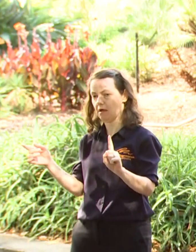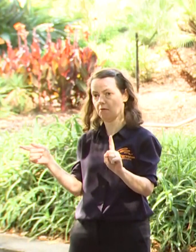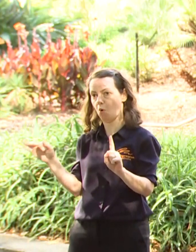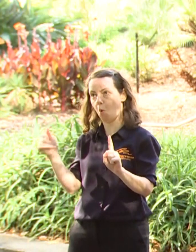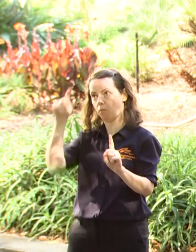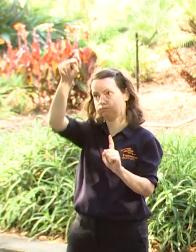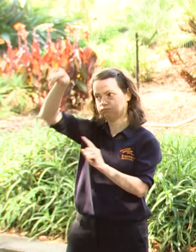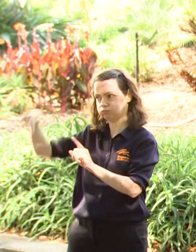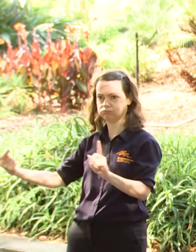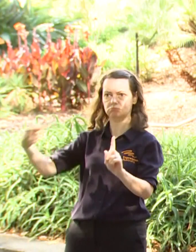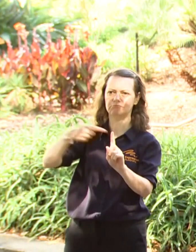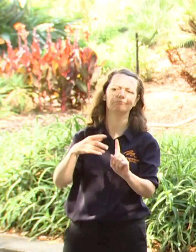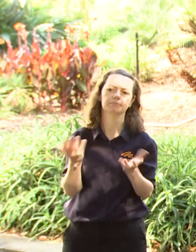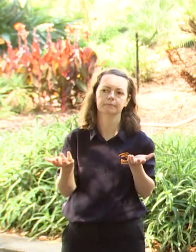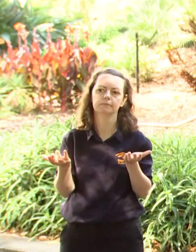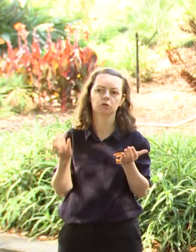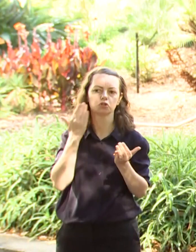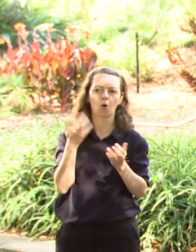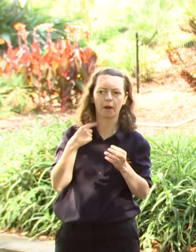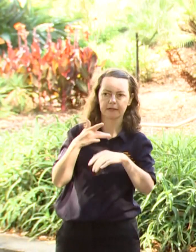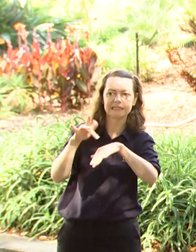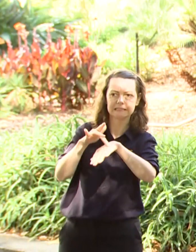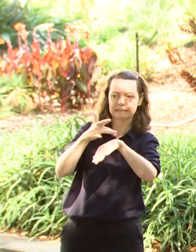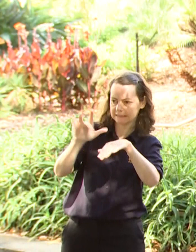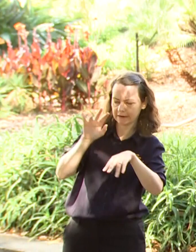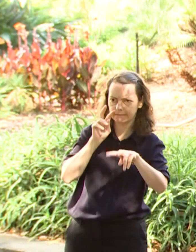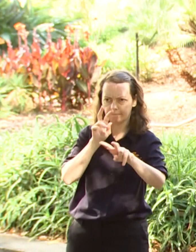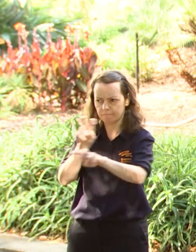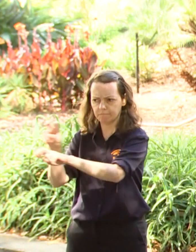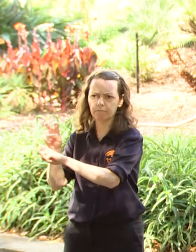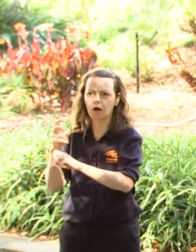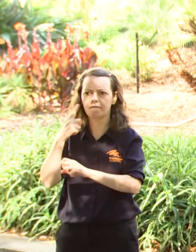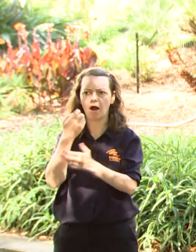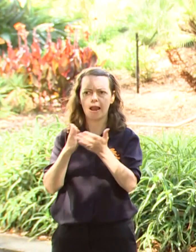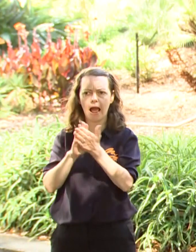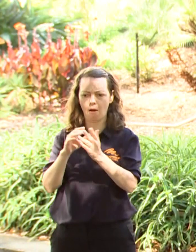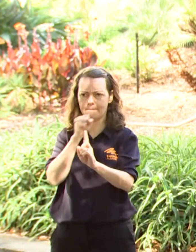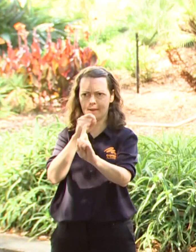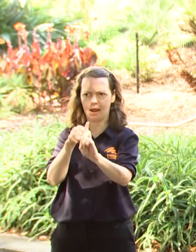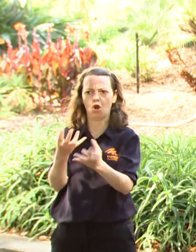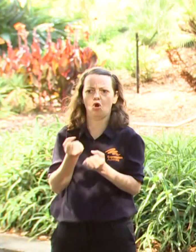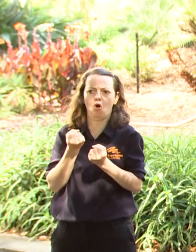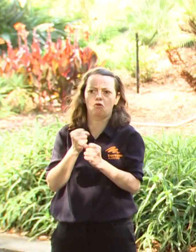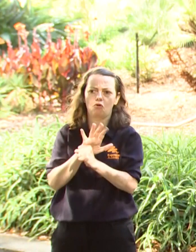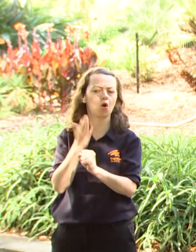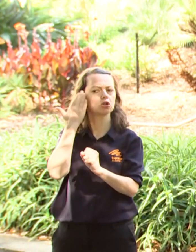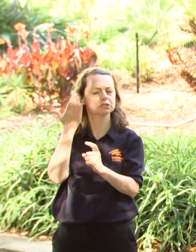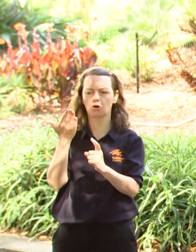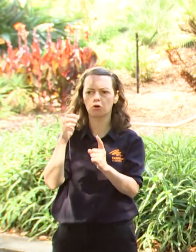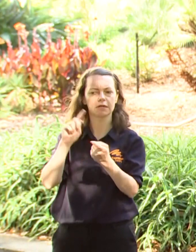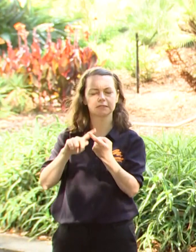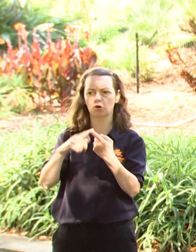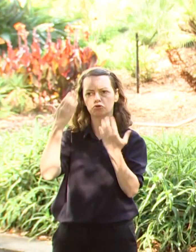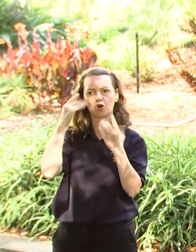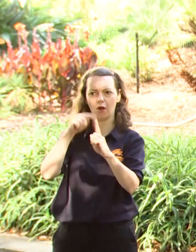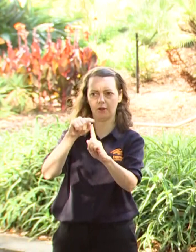that coronavirus detective work. And if there is any update that the Chief Health Officer can provide, then that'll be part of Alan's media release later on today. And